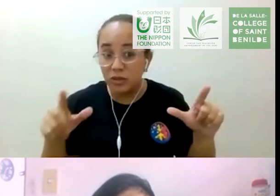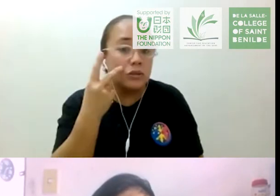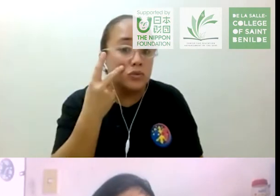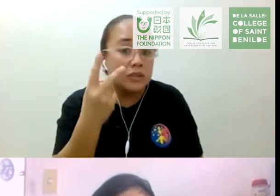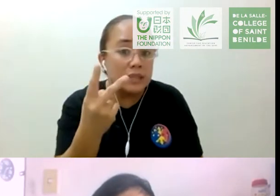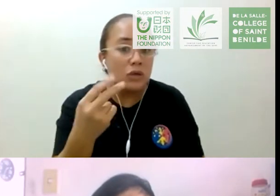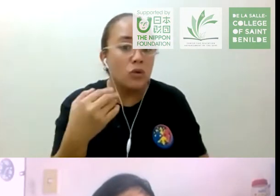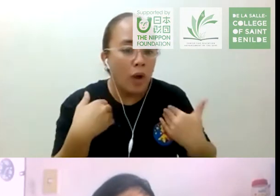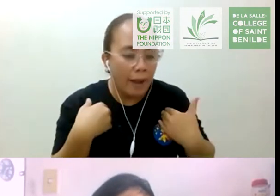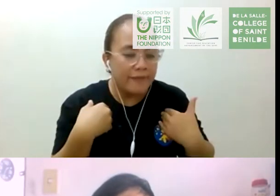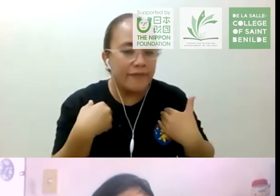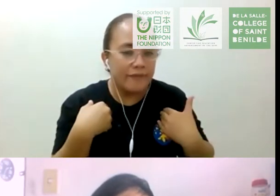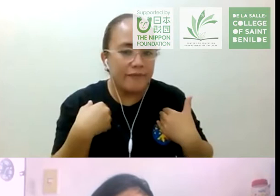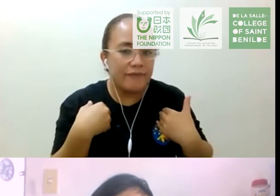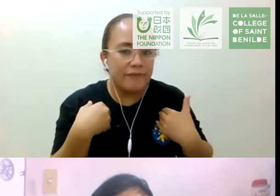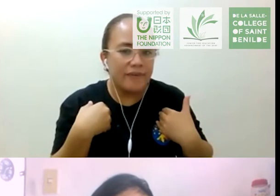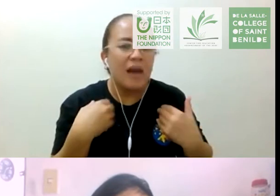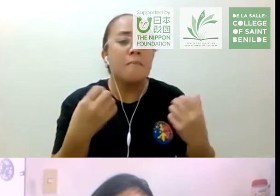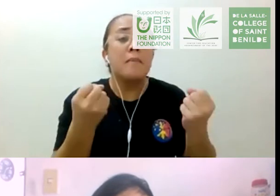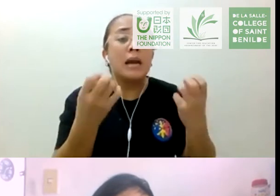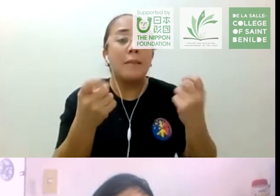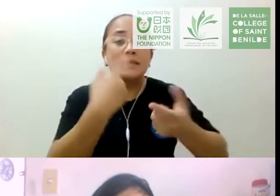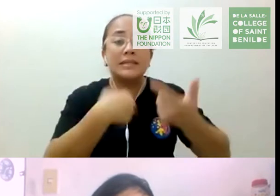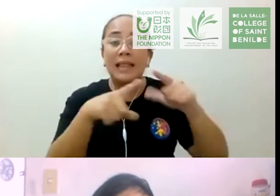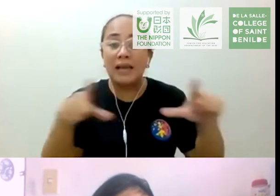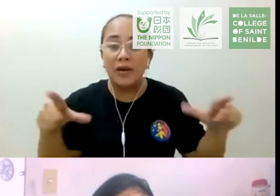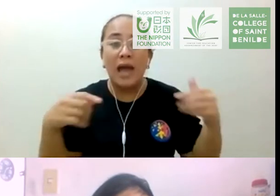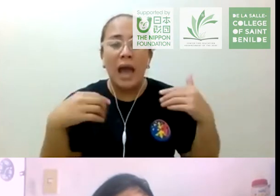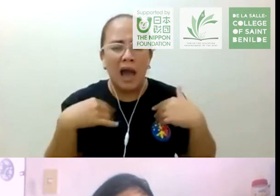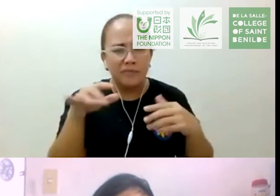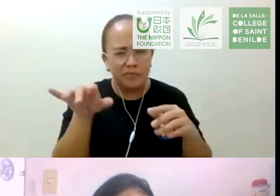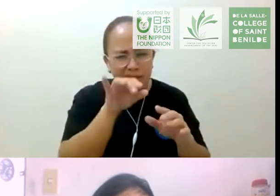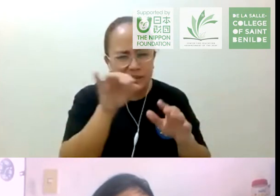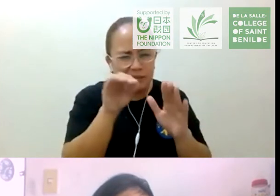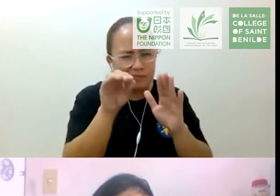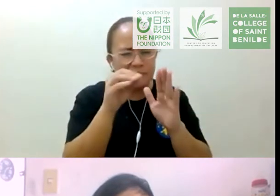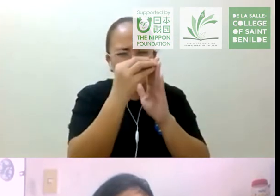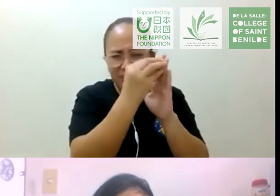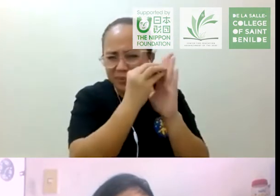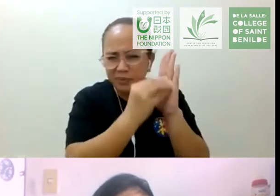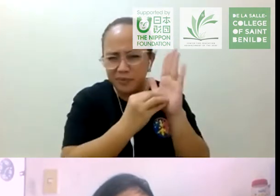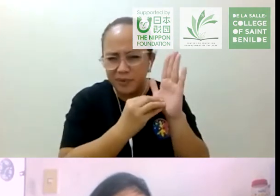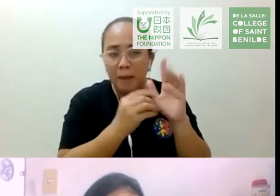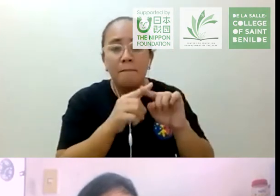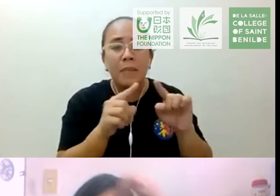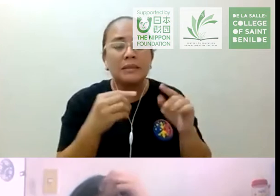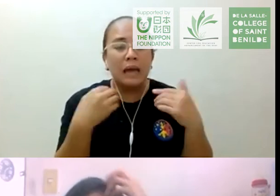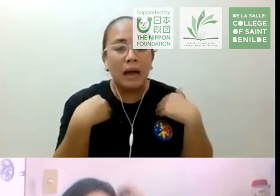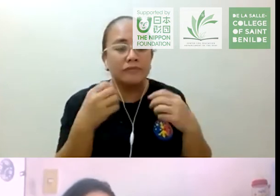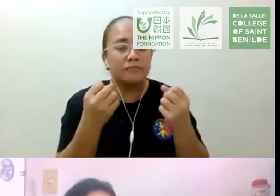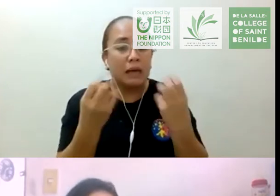that you have different, many of the sign languages have similar hand shapes, but there are also many different hand